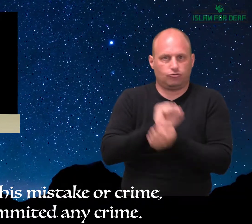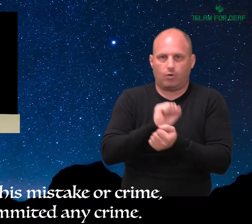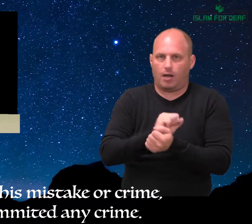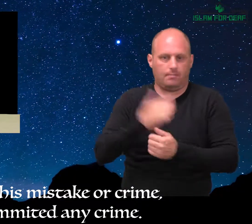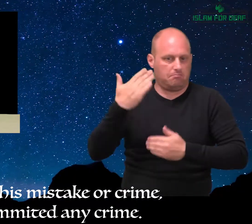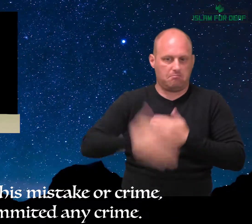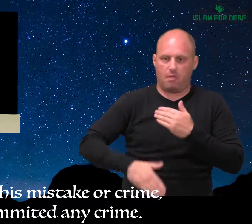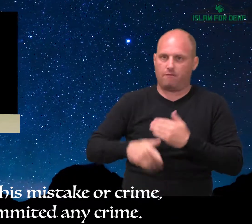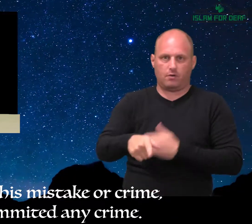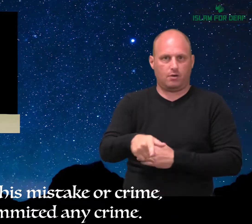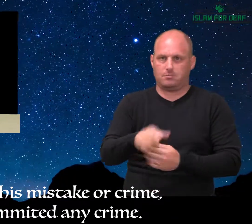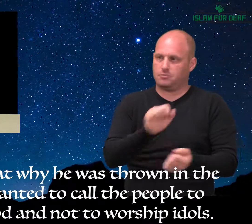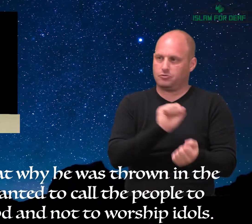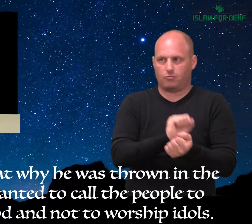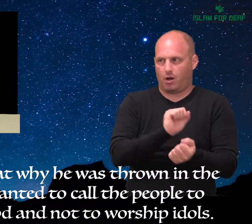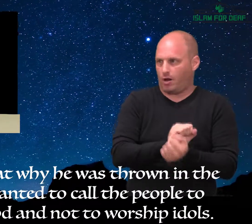crime.